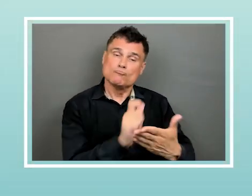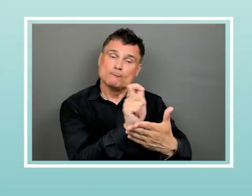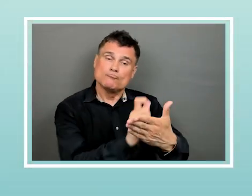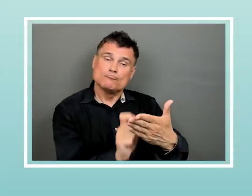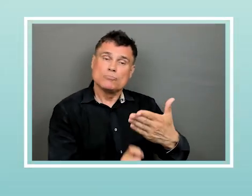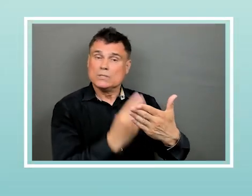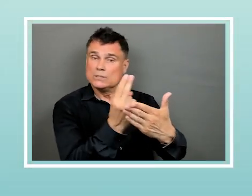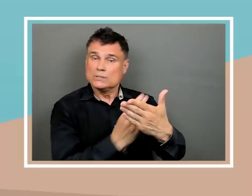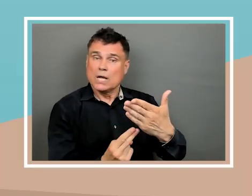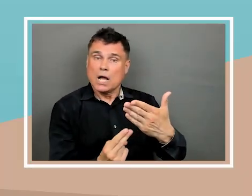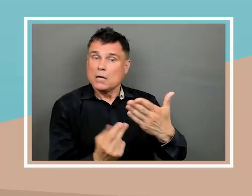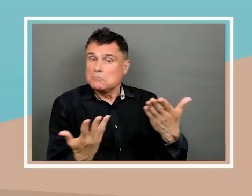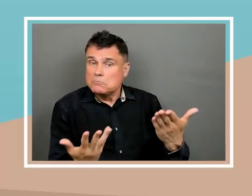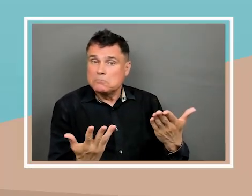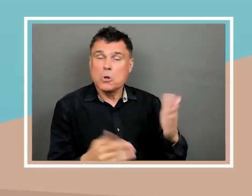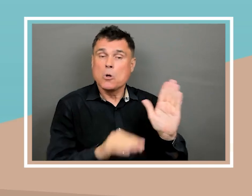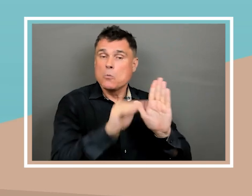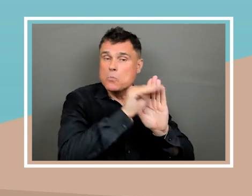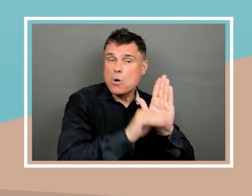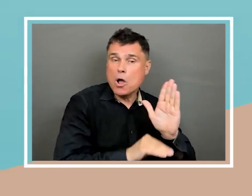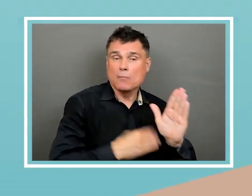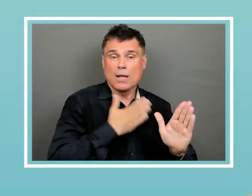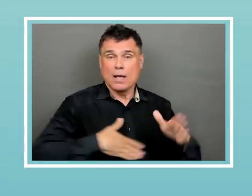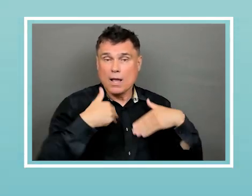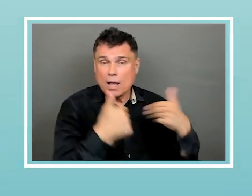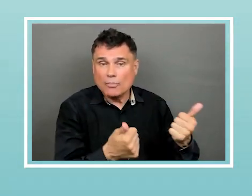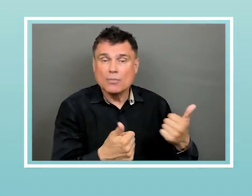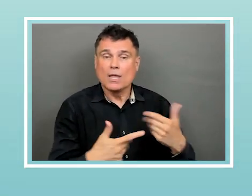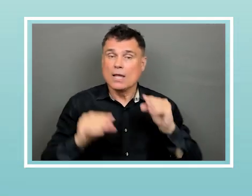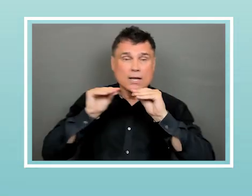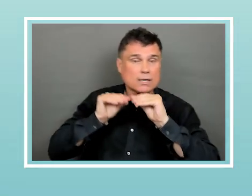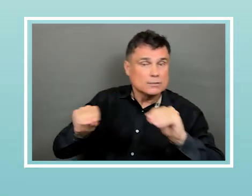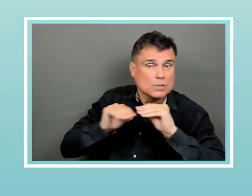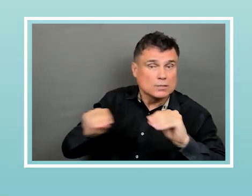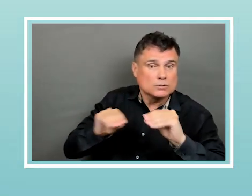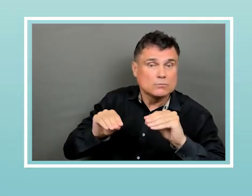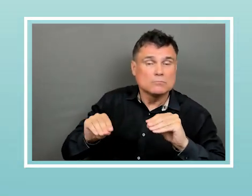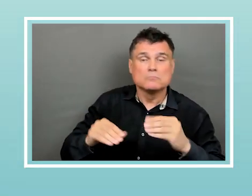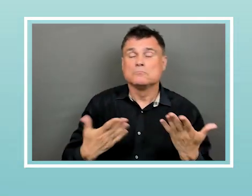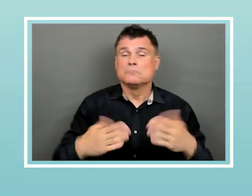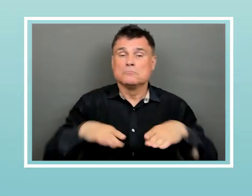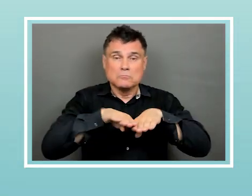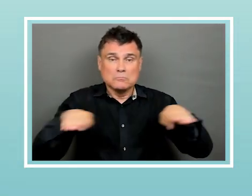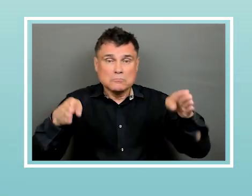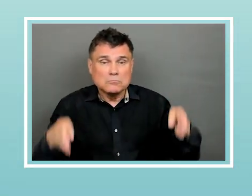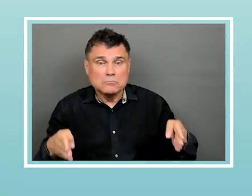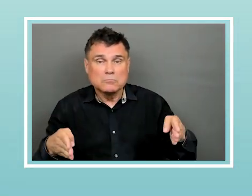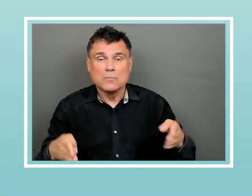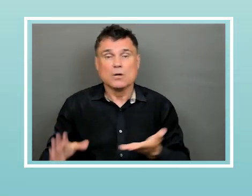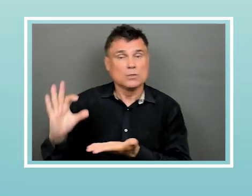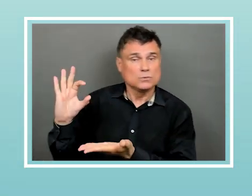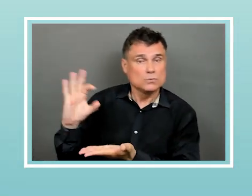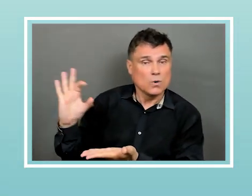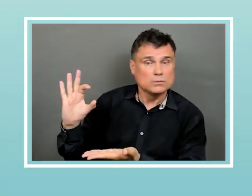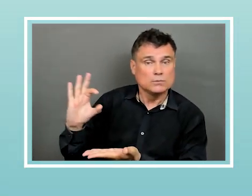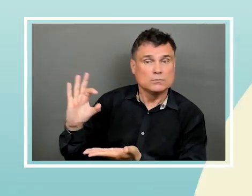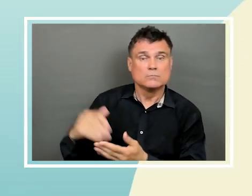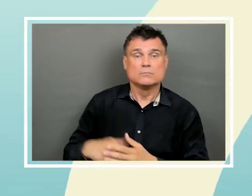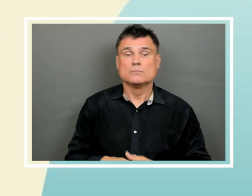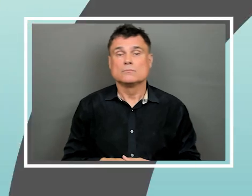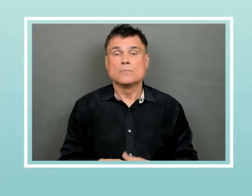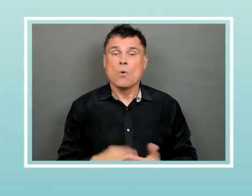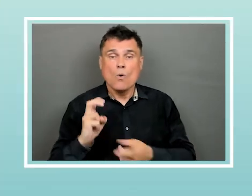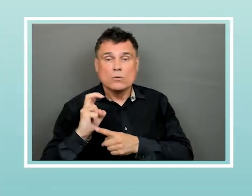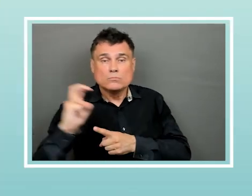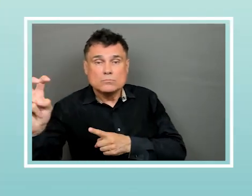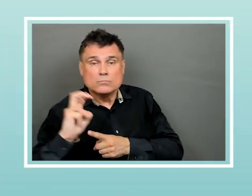designing anything, whether it's a program in health or education, a product like desk or a toilet, or a